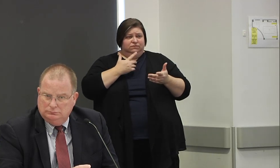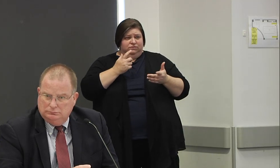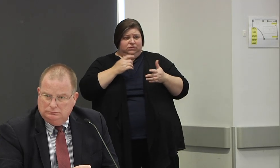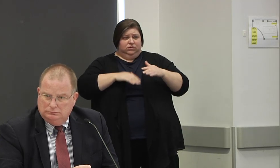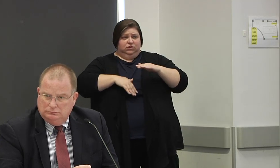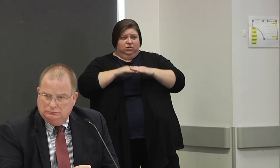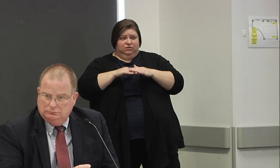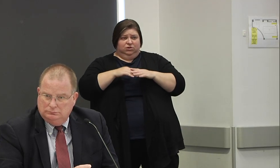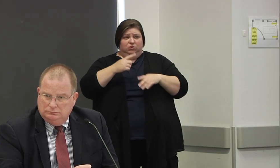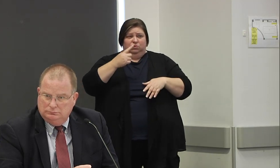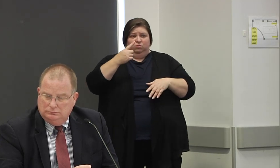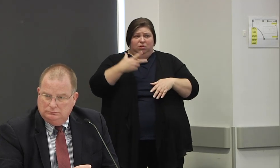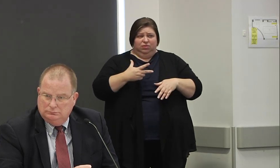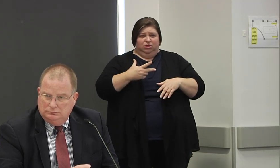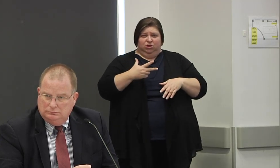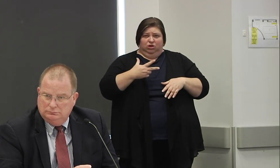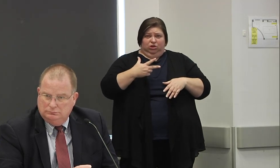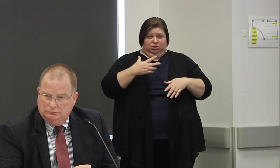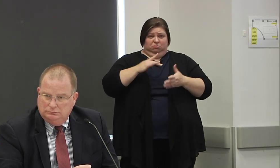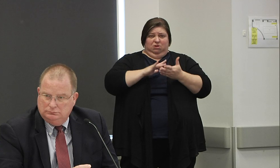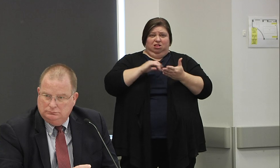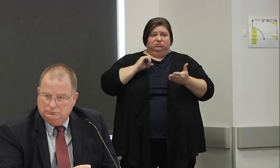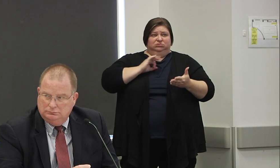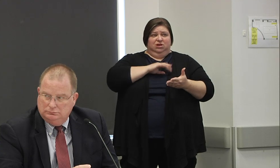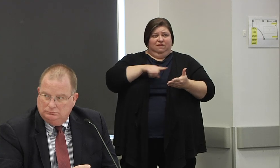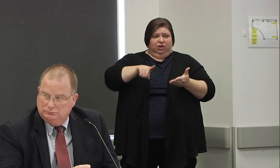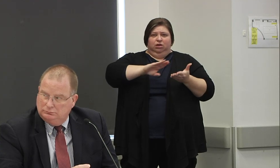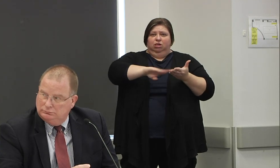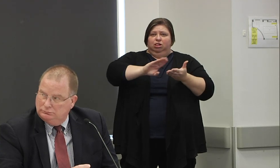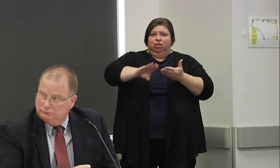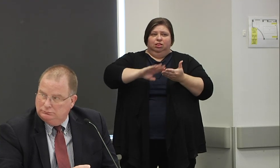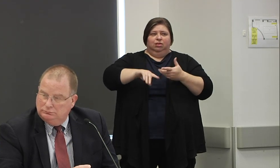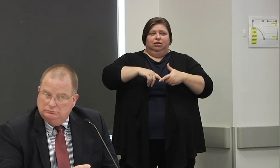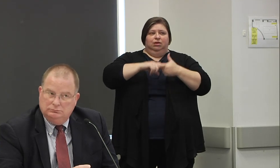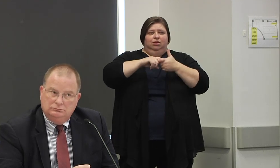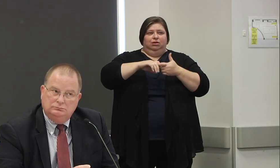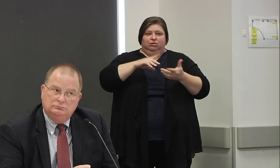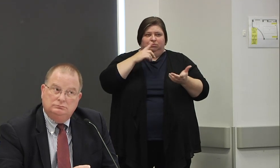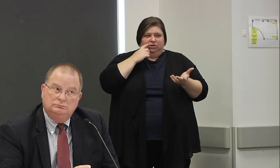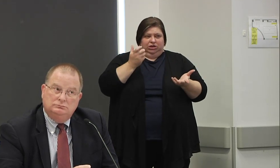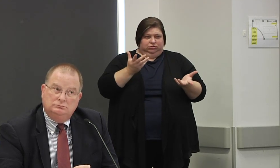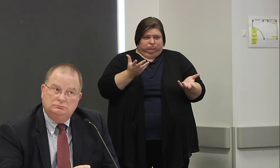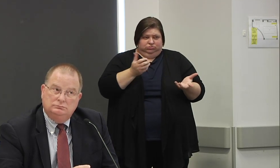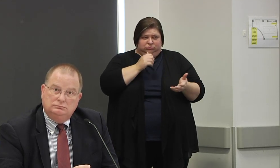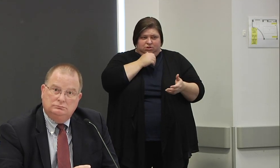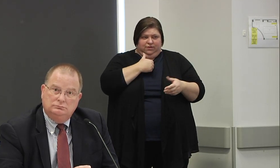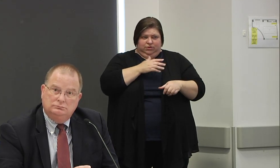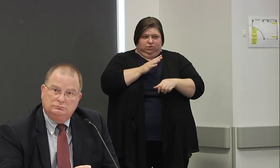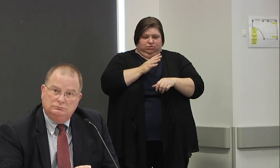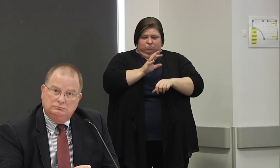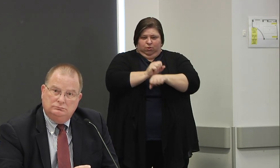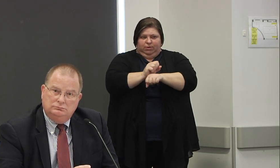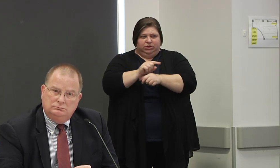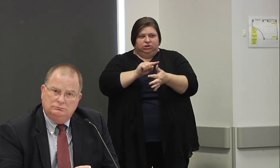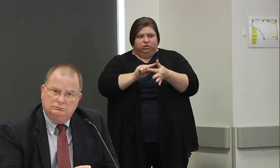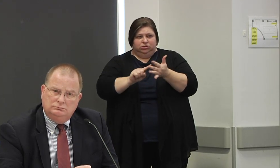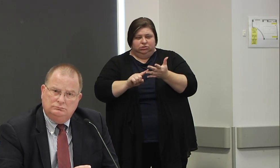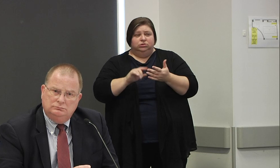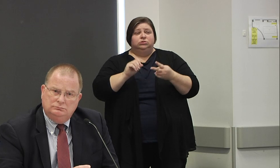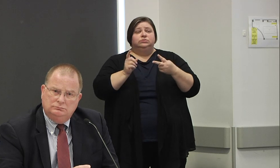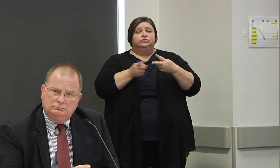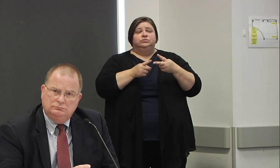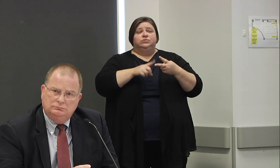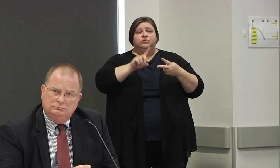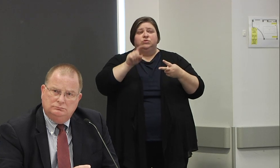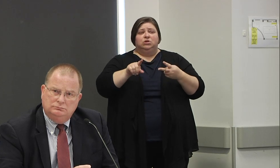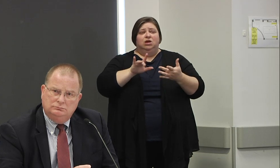laid off and furloughed because there's no volume of these medical centers. The second question has to do with contact tracing. Do you intend for that to